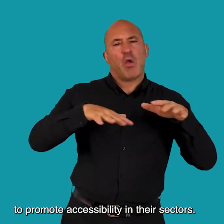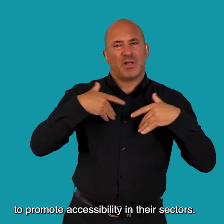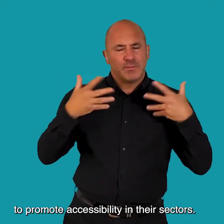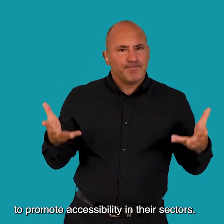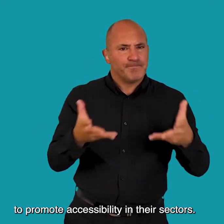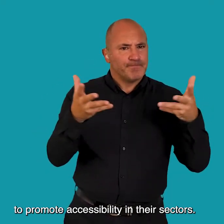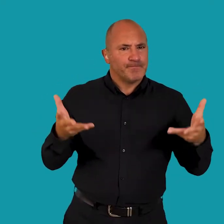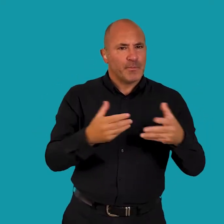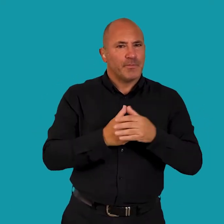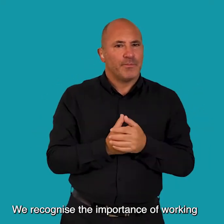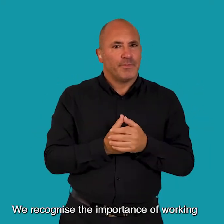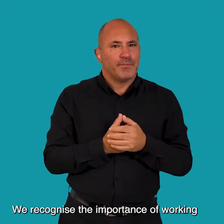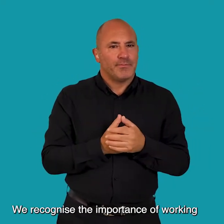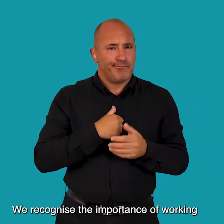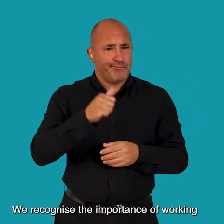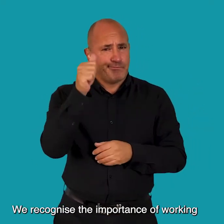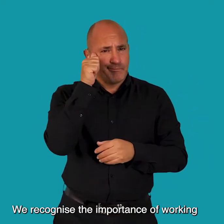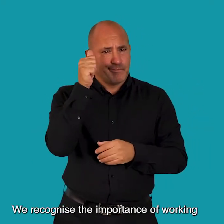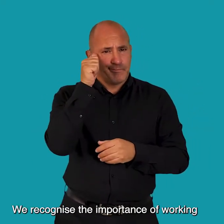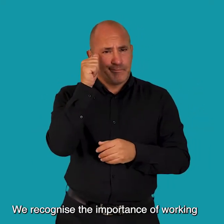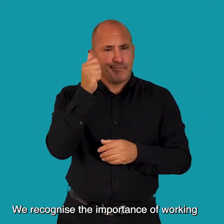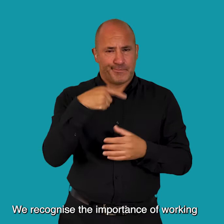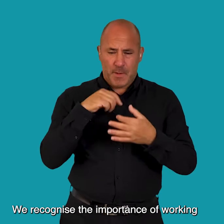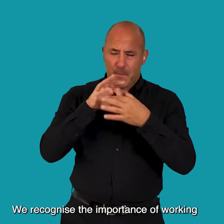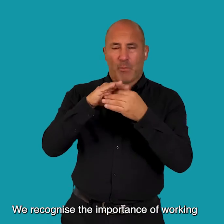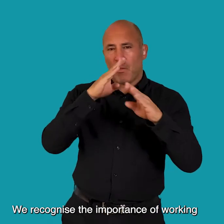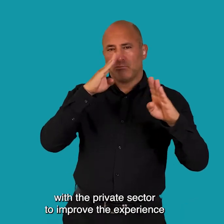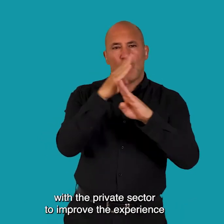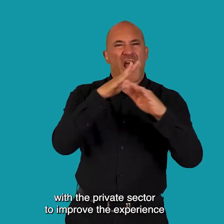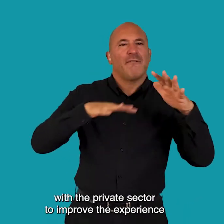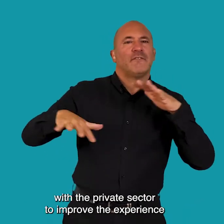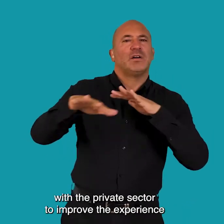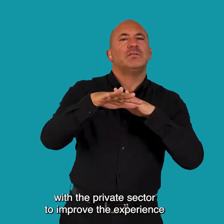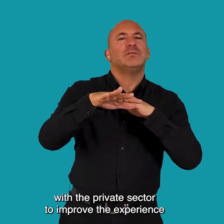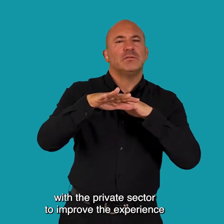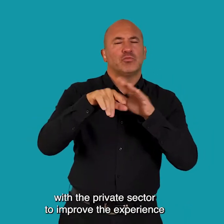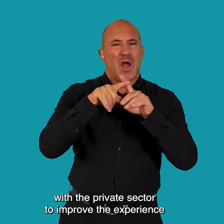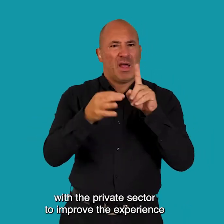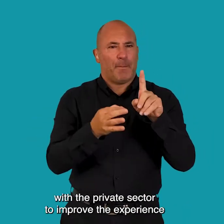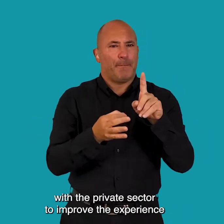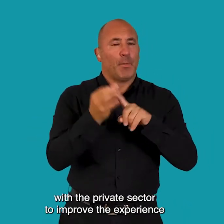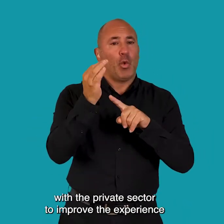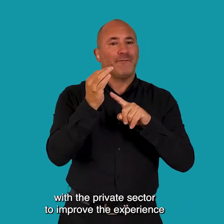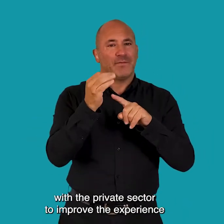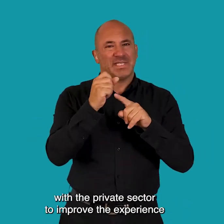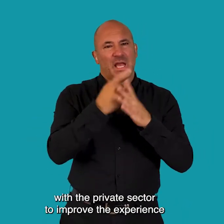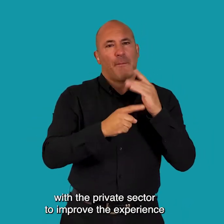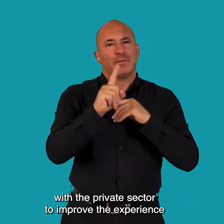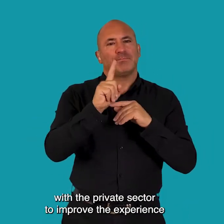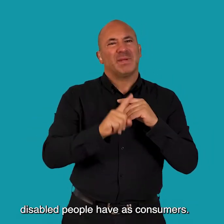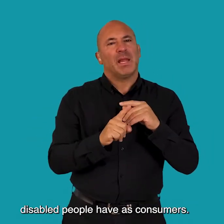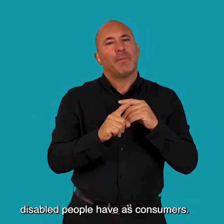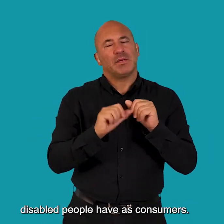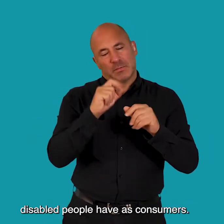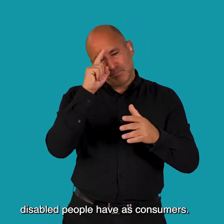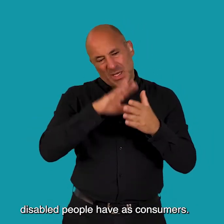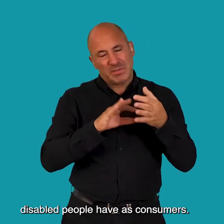sectors. We recognise the importance of working with the private sector to improve the experience disabled people have